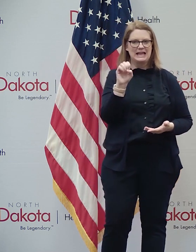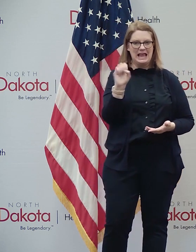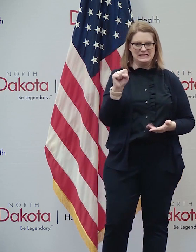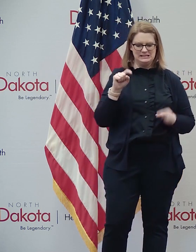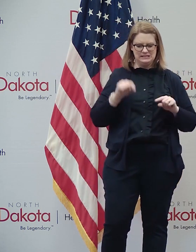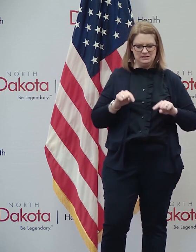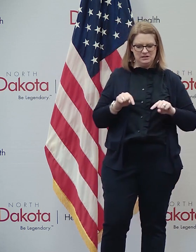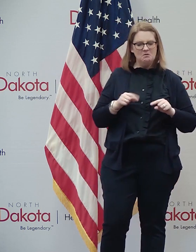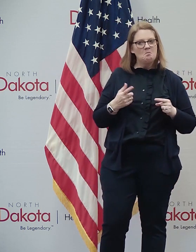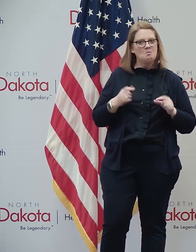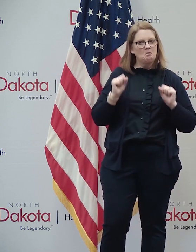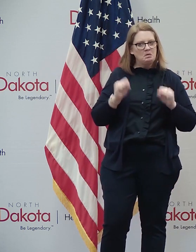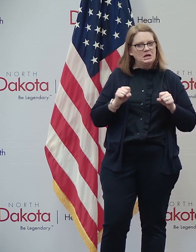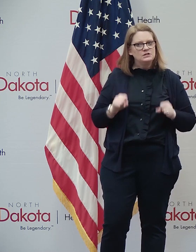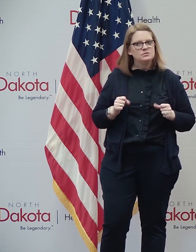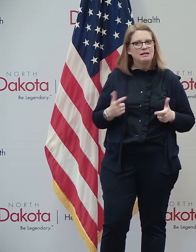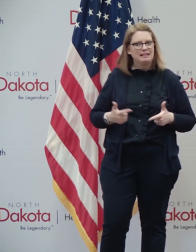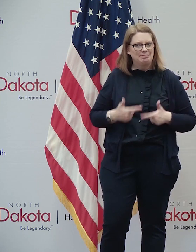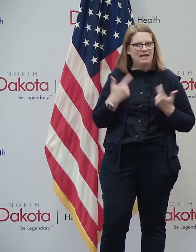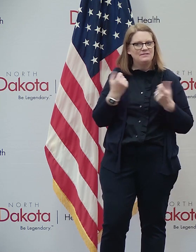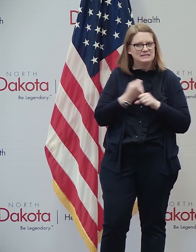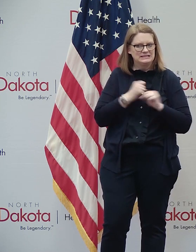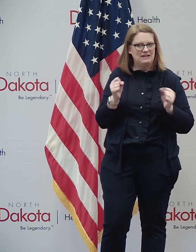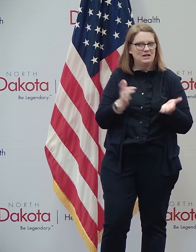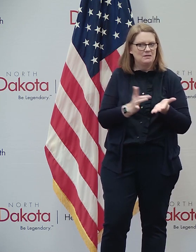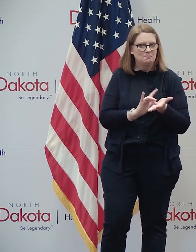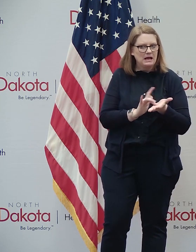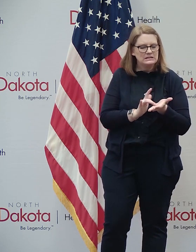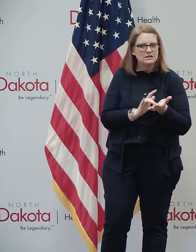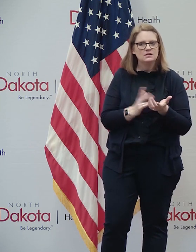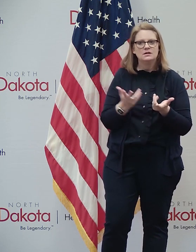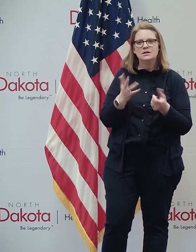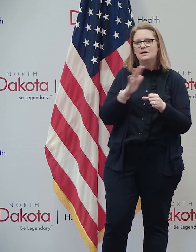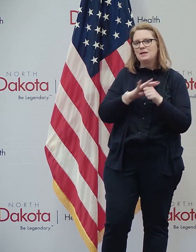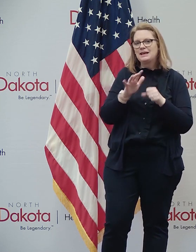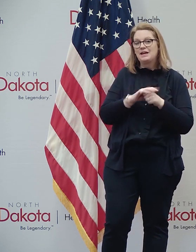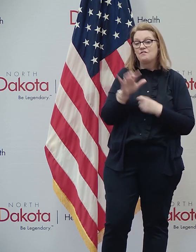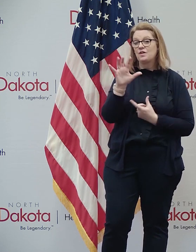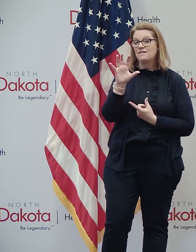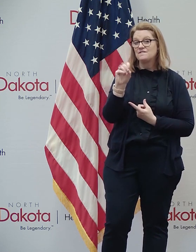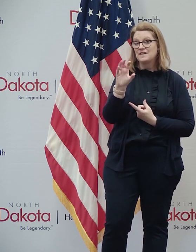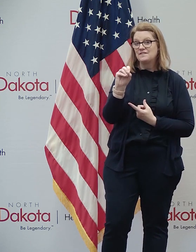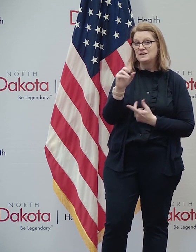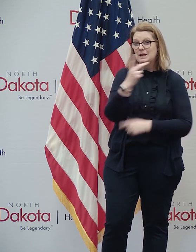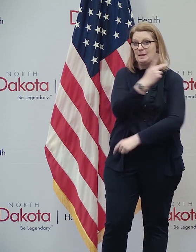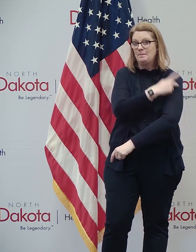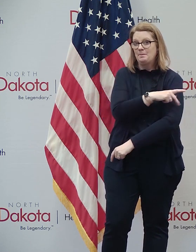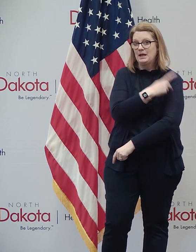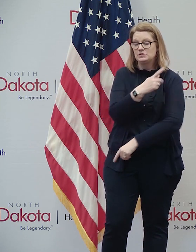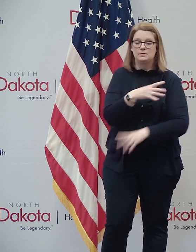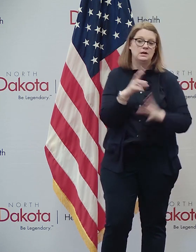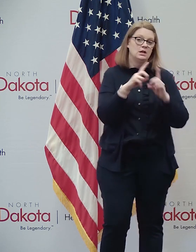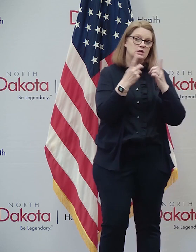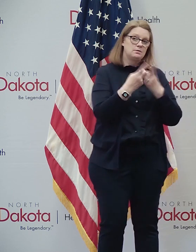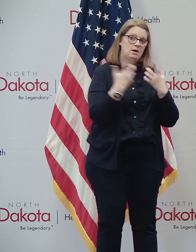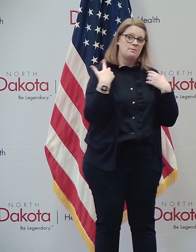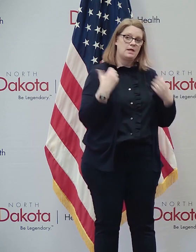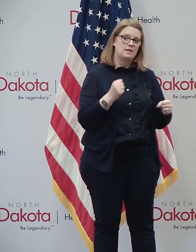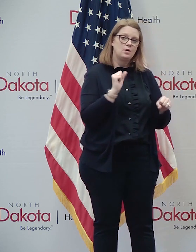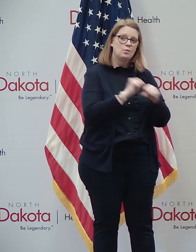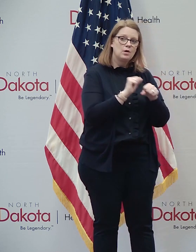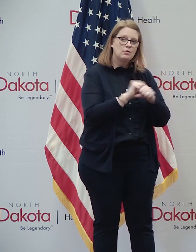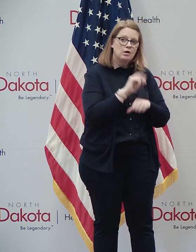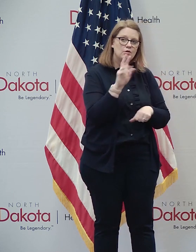this potentially life-saving drug, and it'll be enough to treat 50 patients. The Department of Health is working with our North